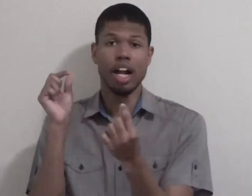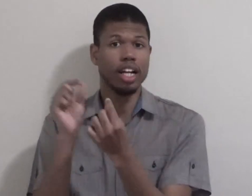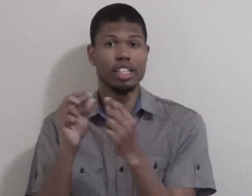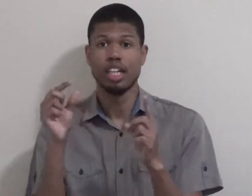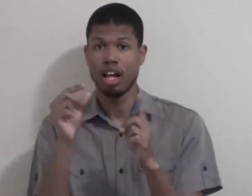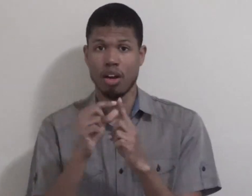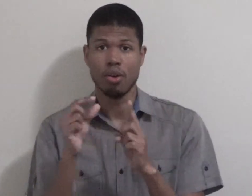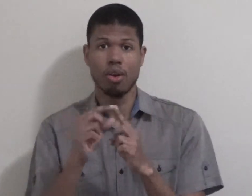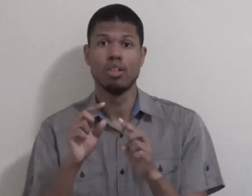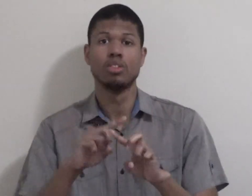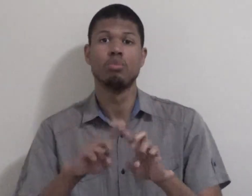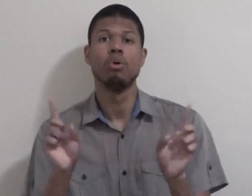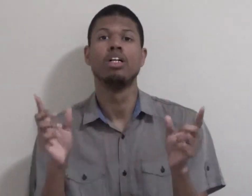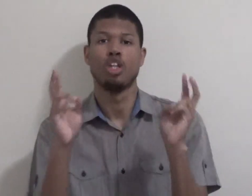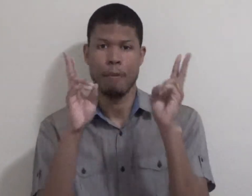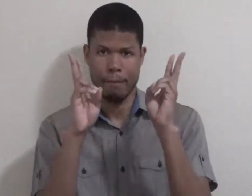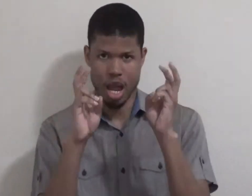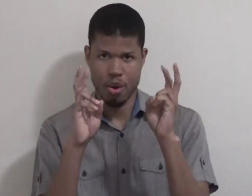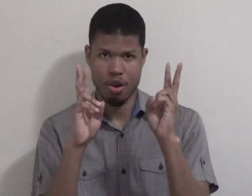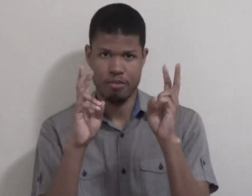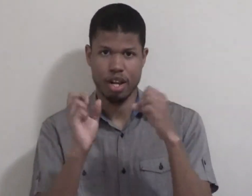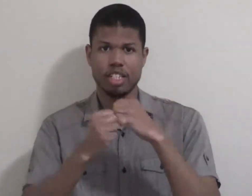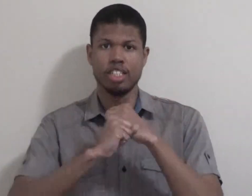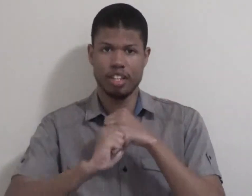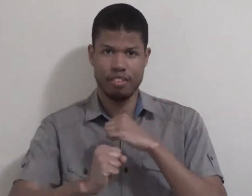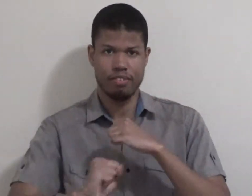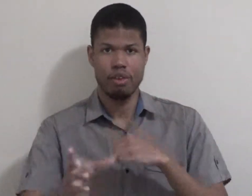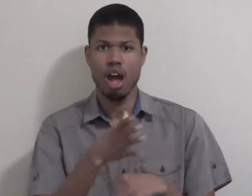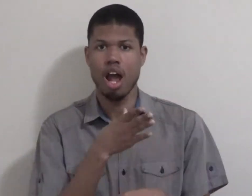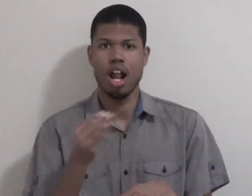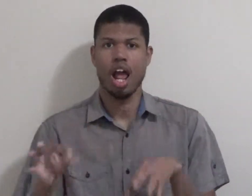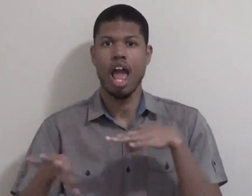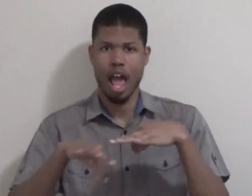paraphrase, define, and explain what the speaker is saying.